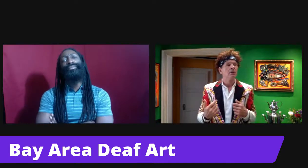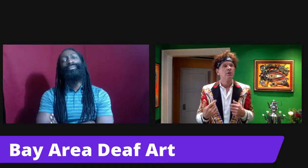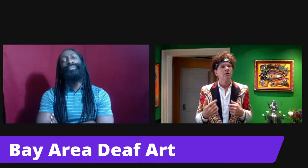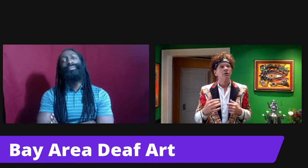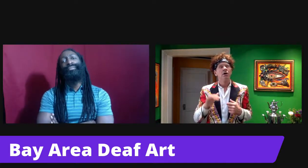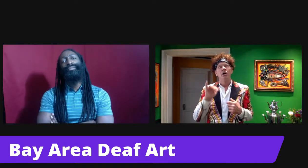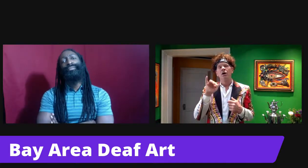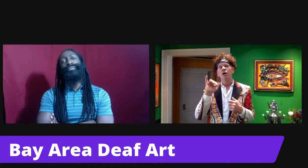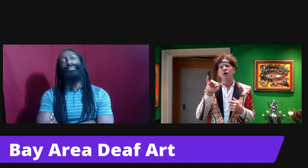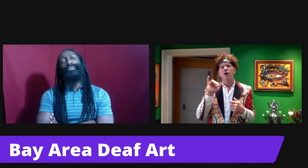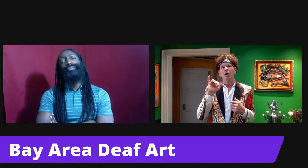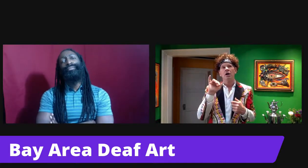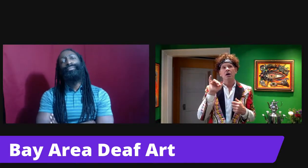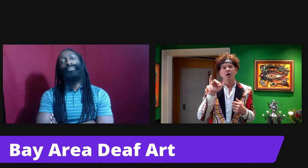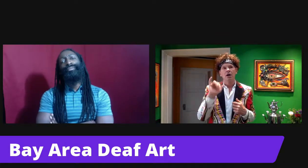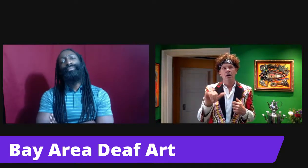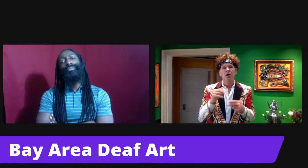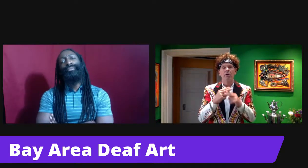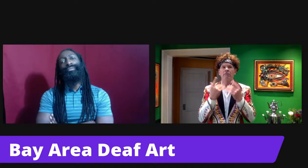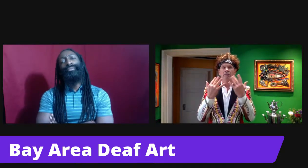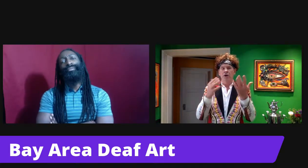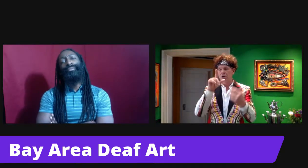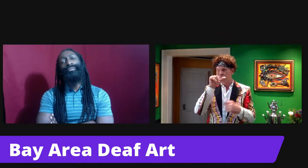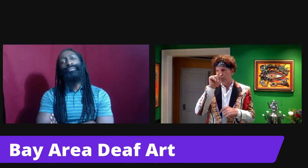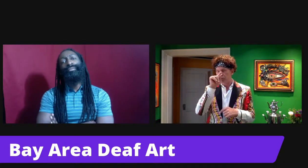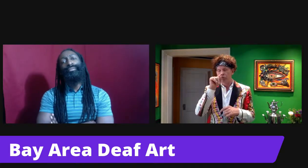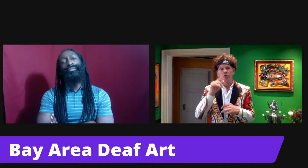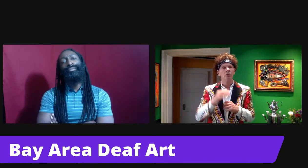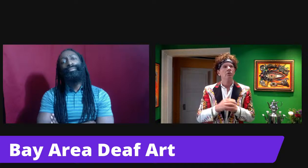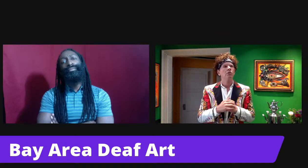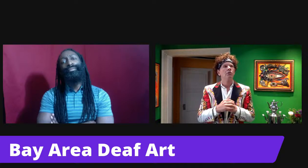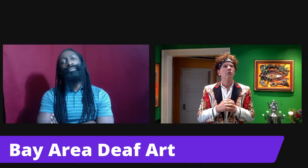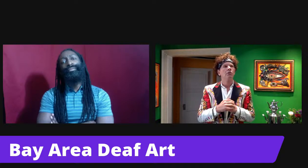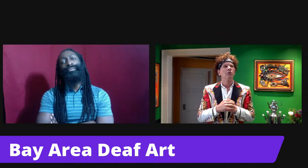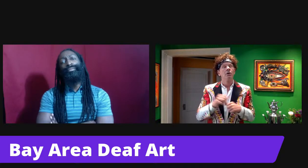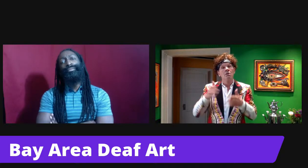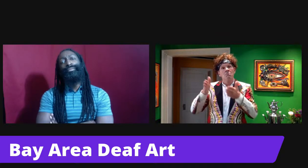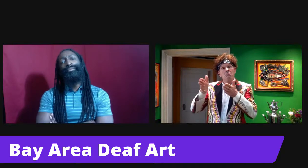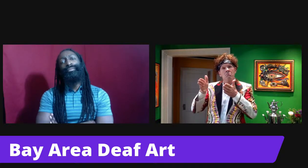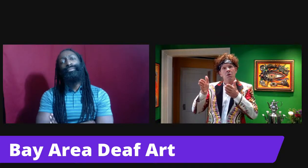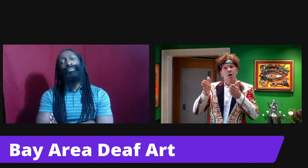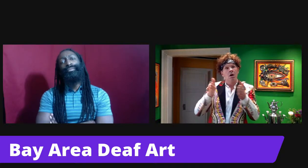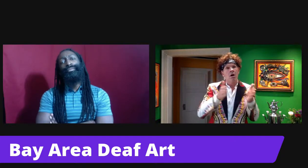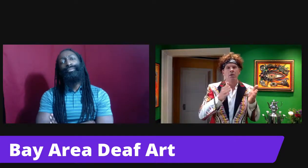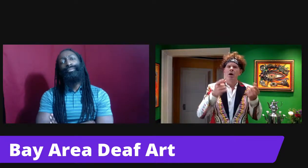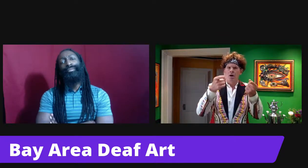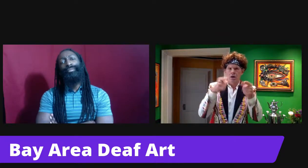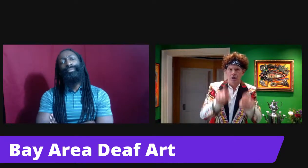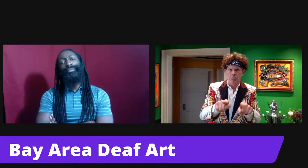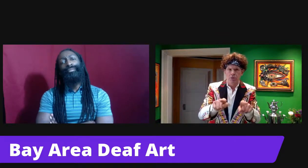Yeah, you know, funny thing. So that piece, Firebird,